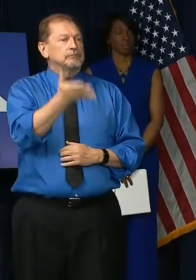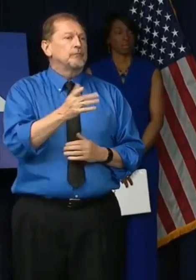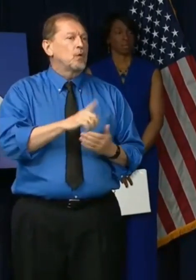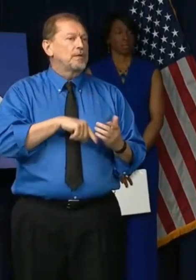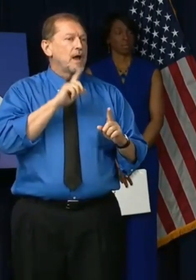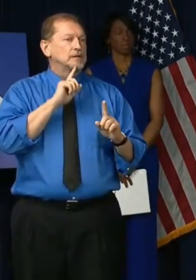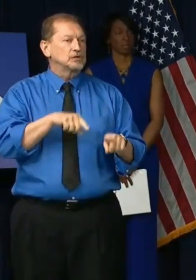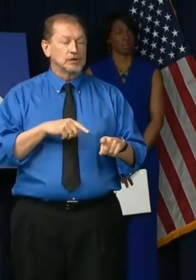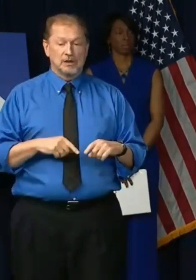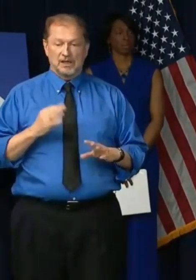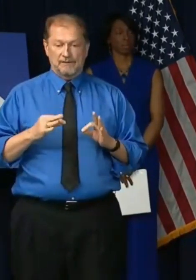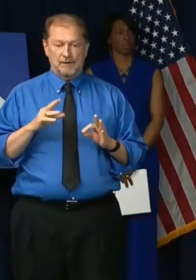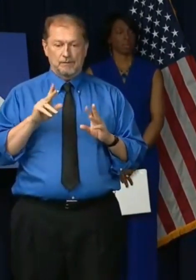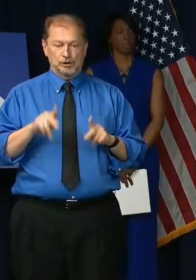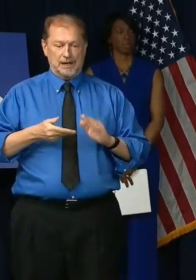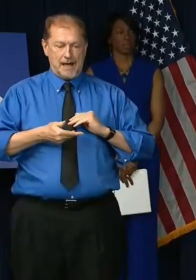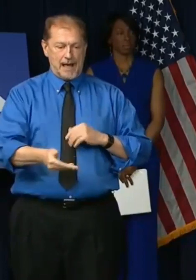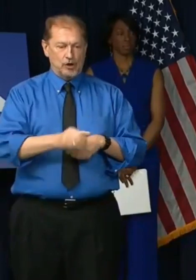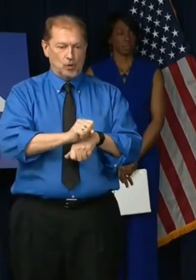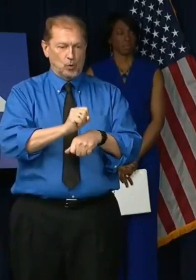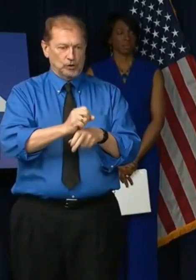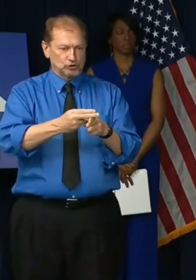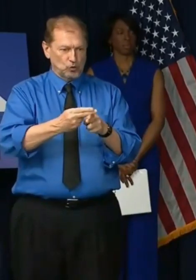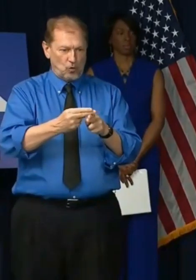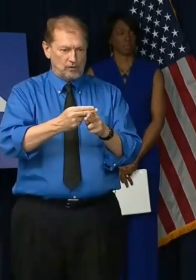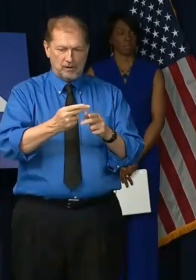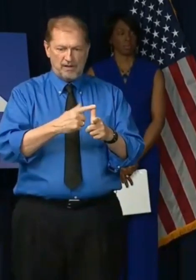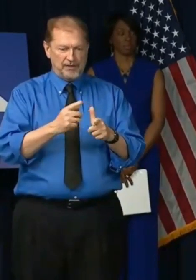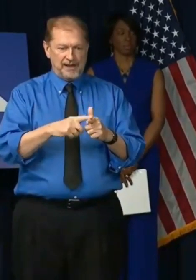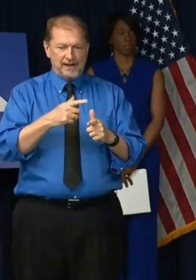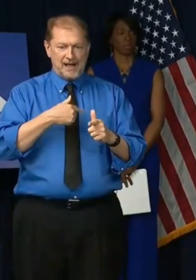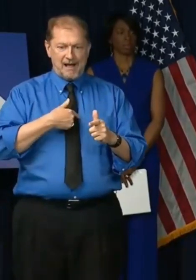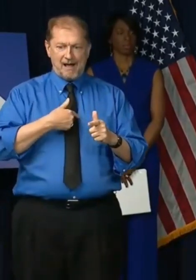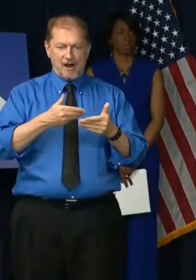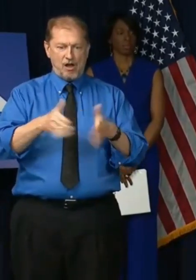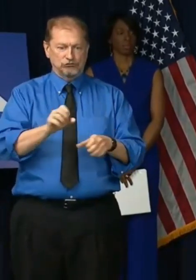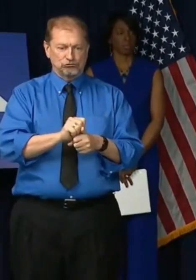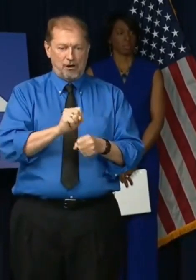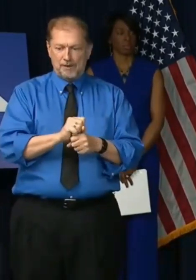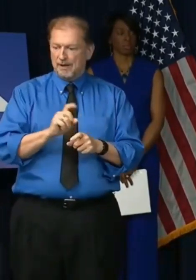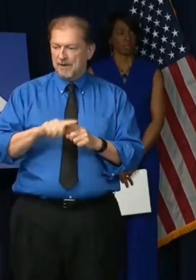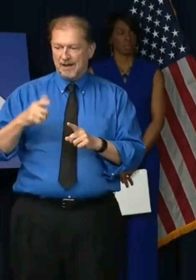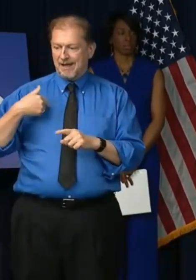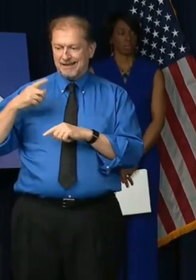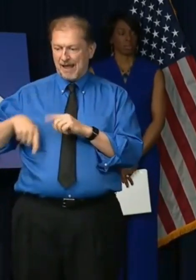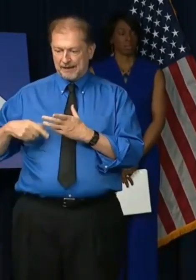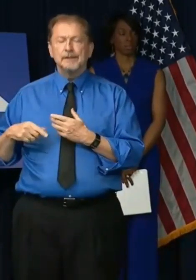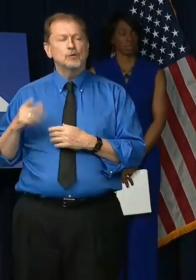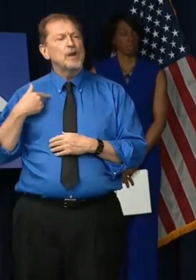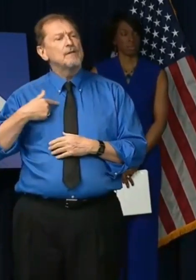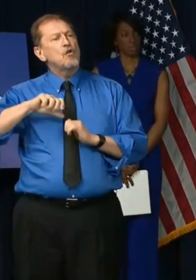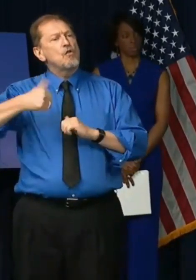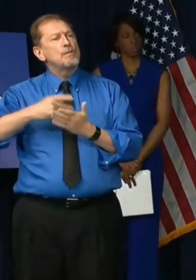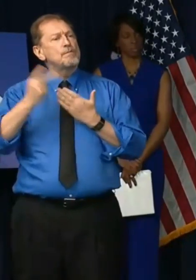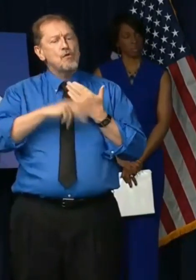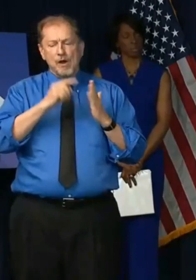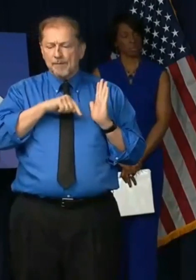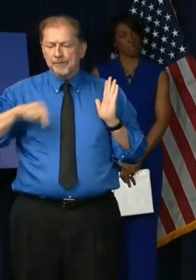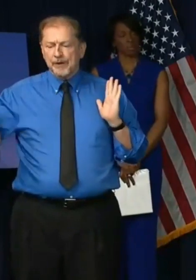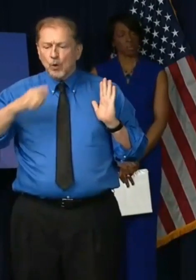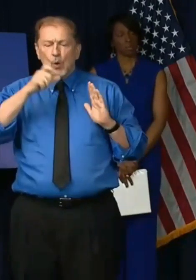Someone who hasn't worked long. I mean, there are lots of other supports that we've created for people, including rent assistance and availability